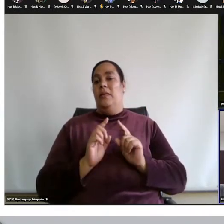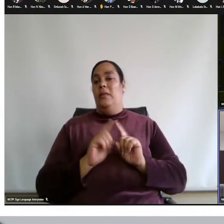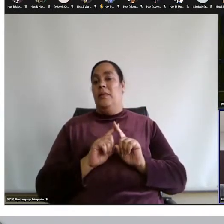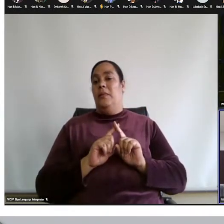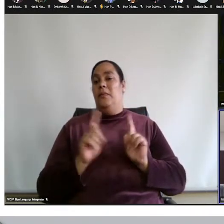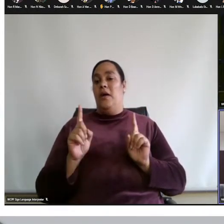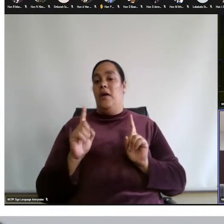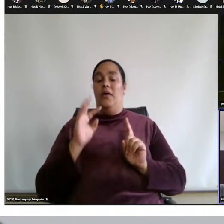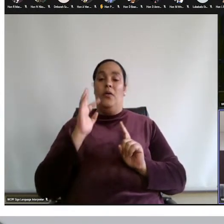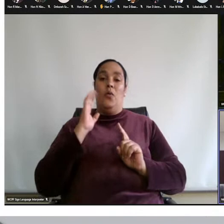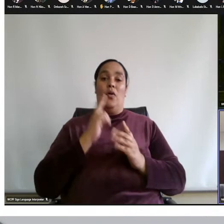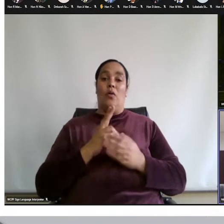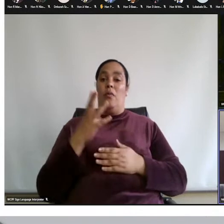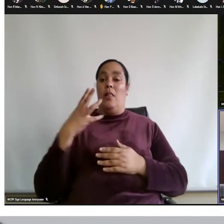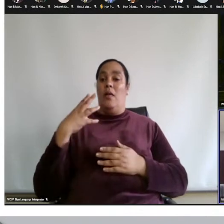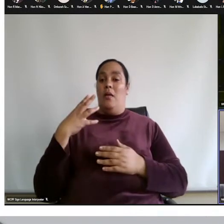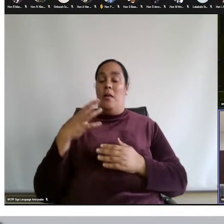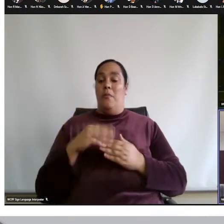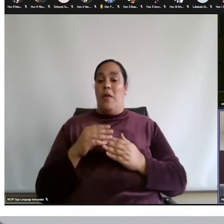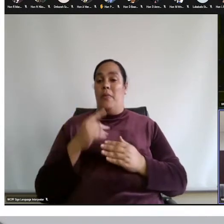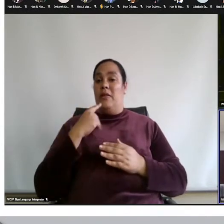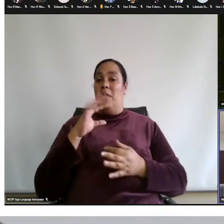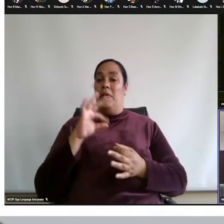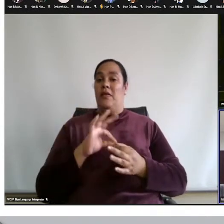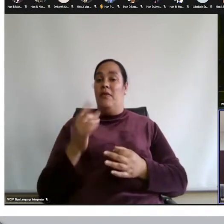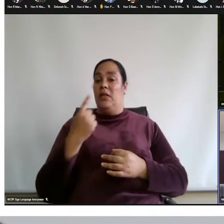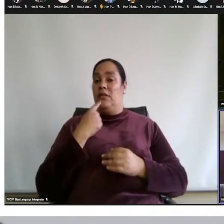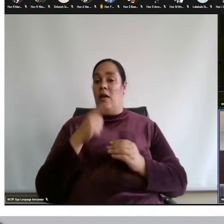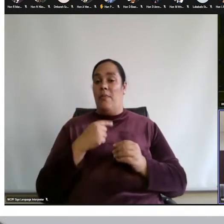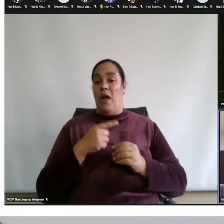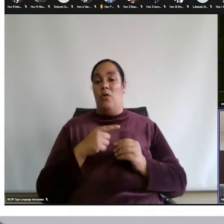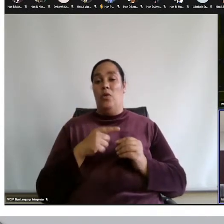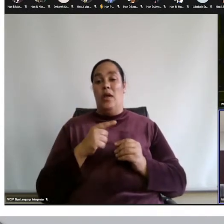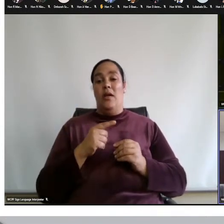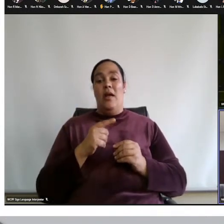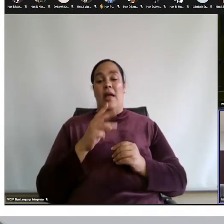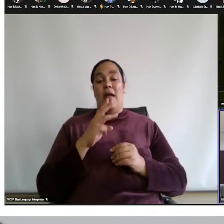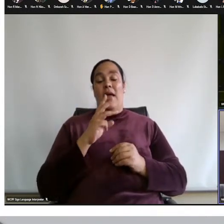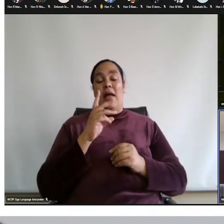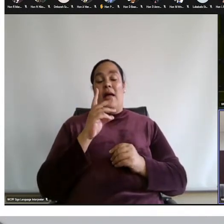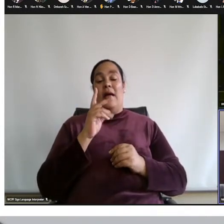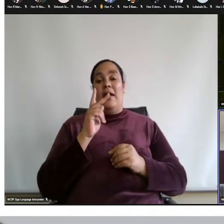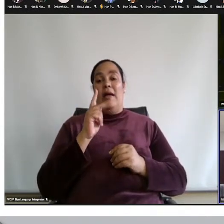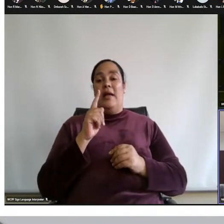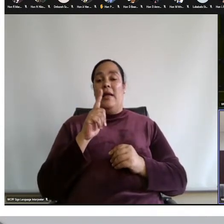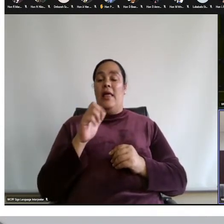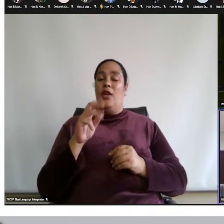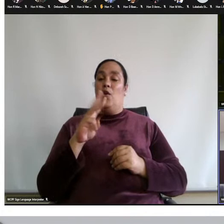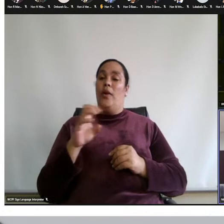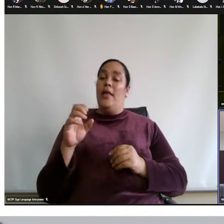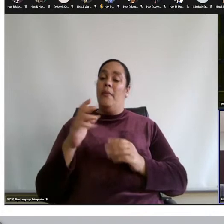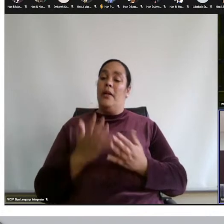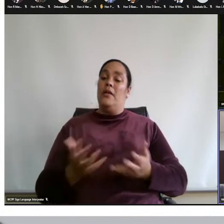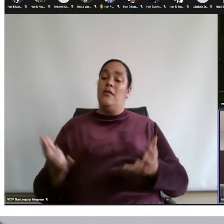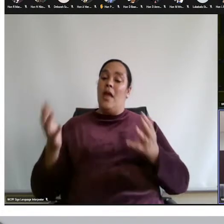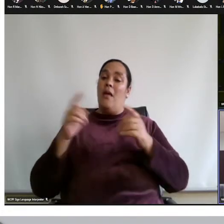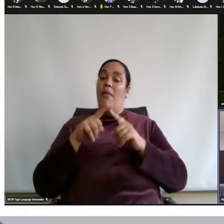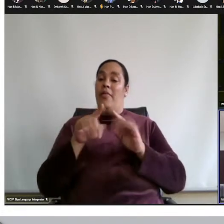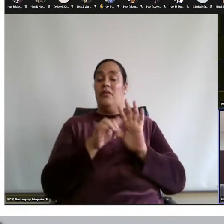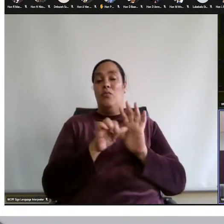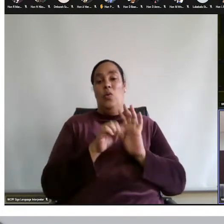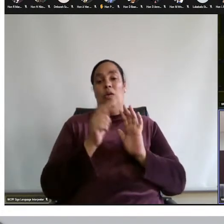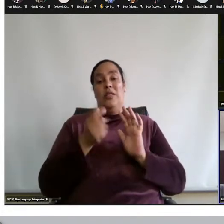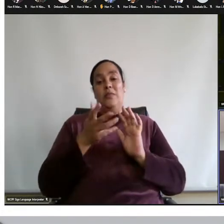the honourable member referred specifically now to the raising of the Glen William Dam, I think this is very important, honourable speaker.